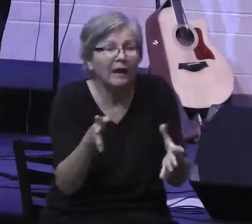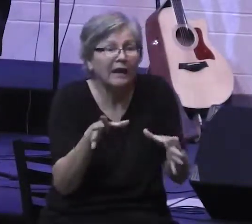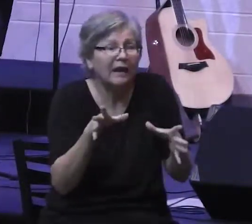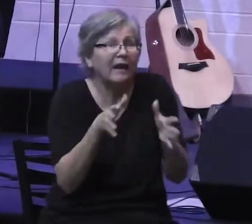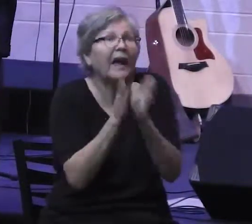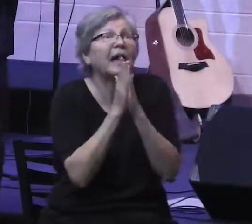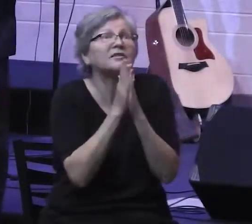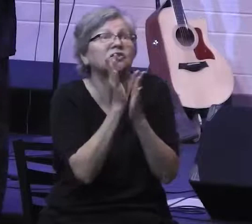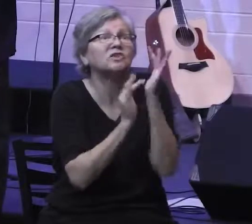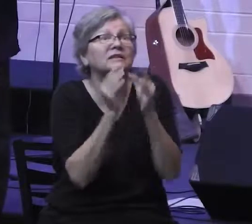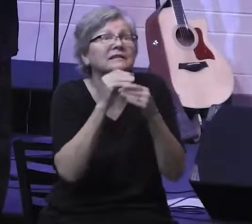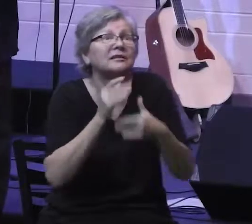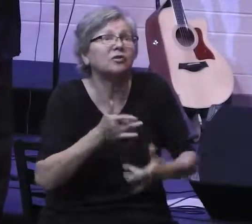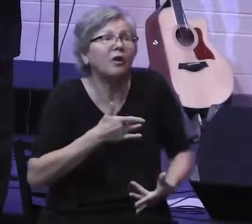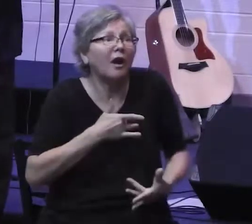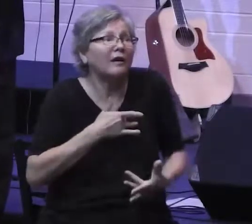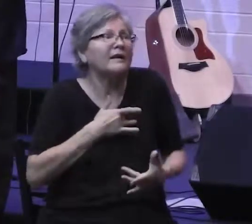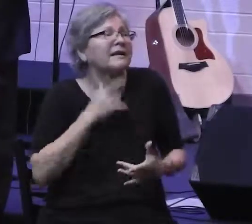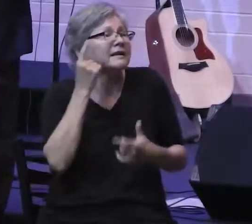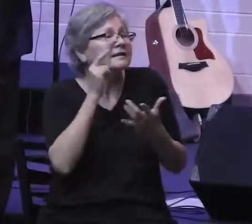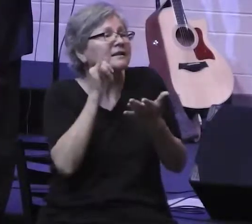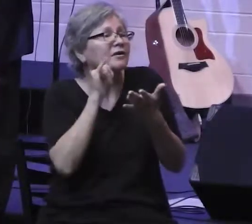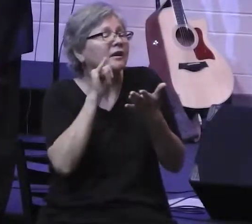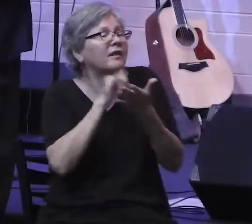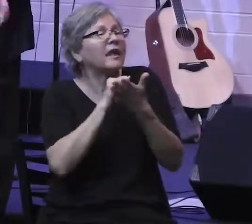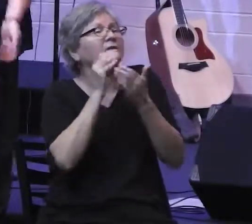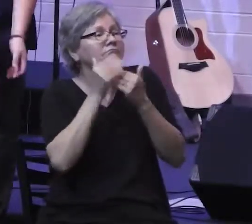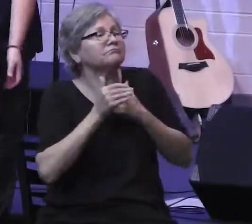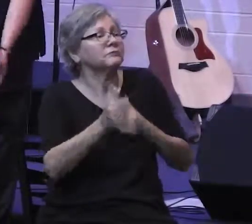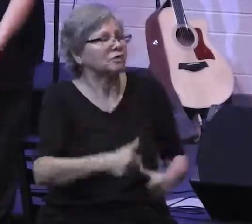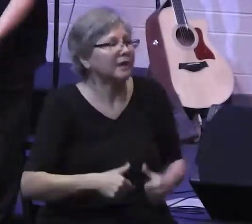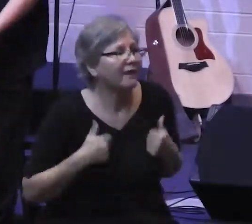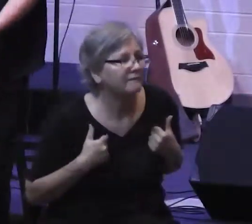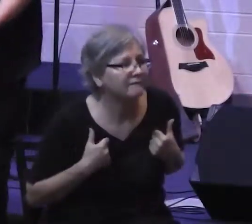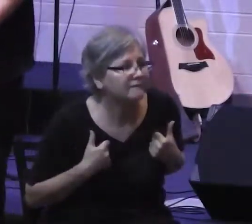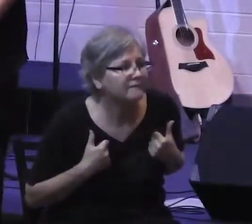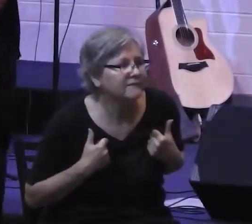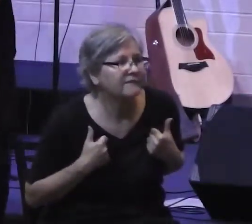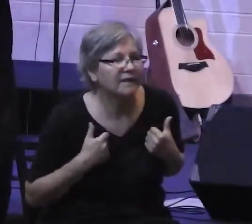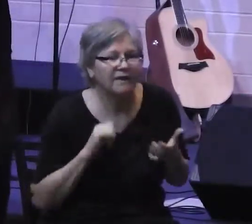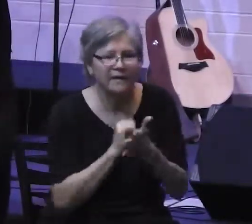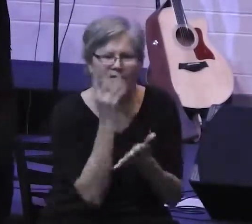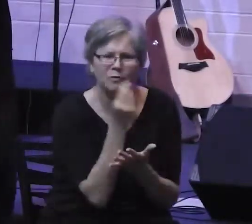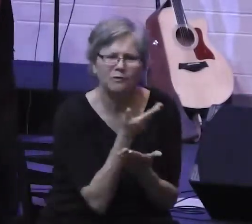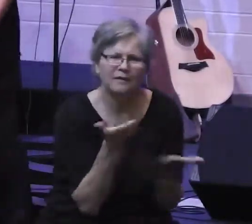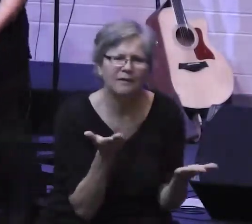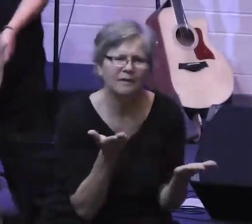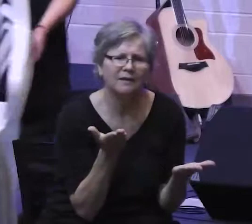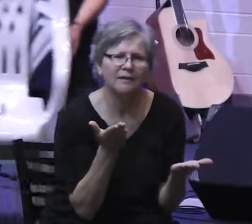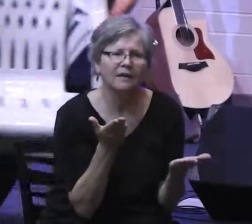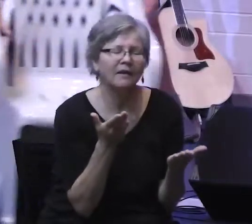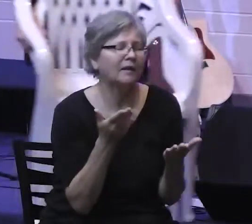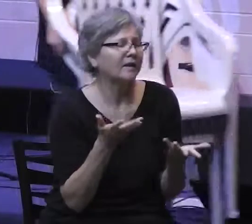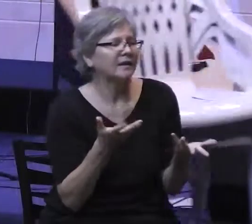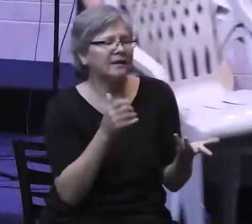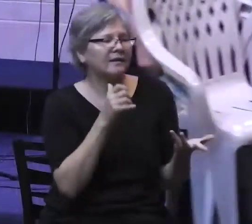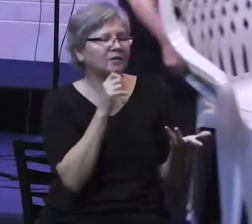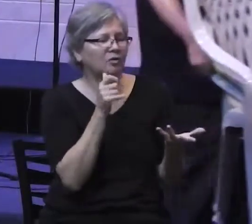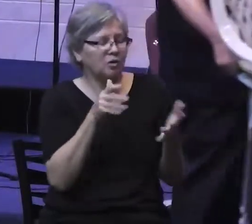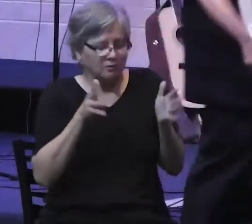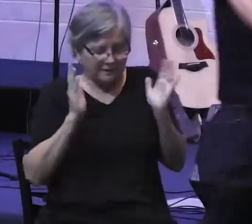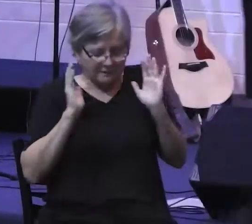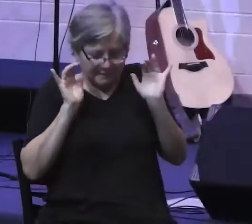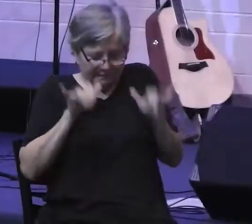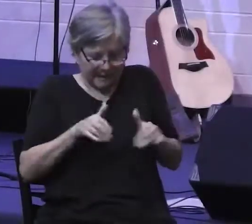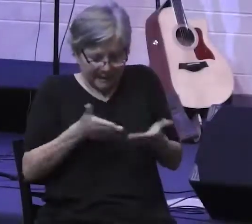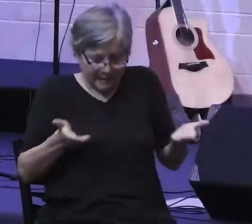it's your entire life. This is the beauty of it. And guess what? You take it out of this place and you go to be a